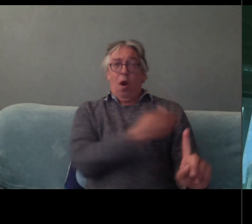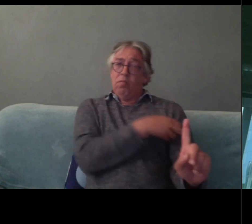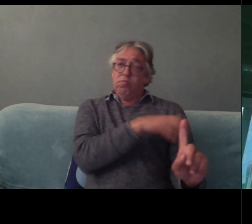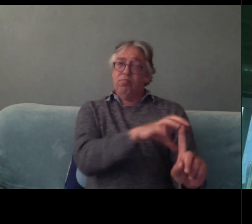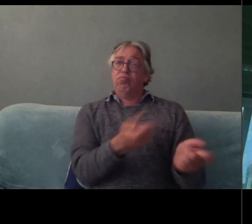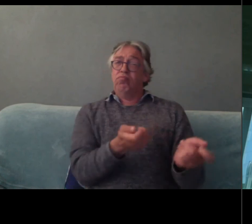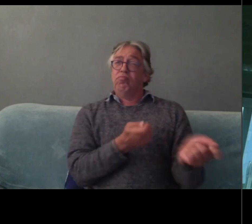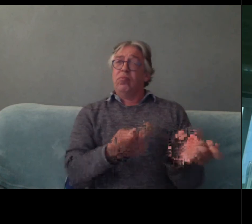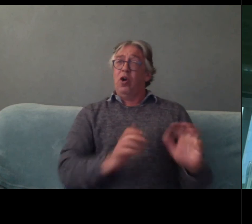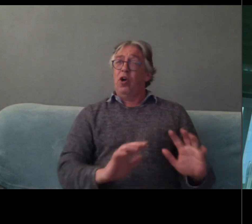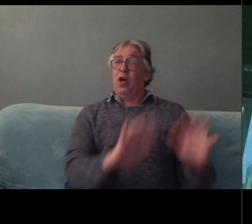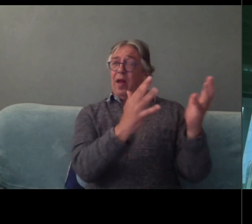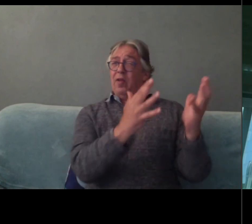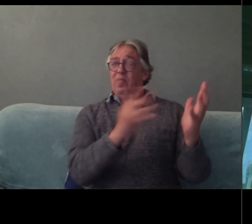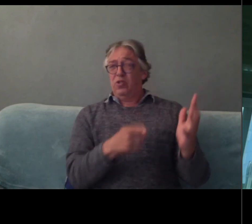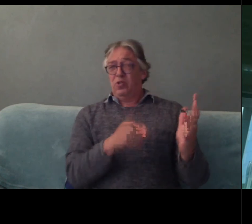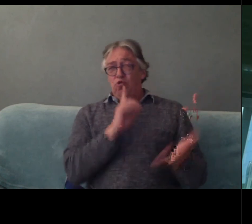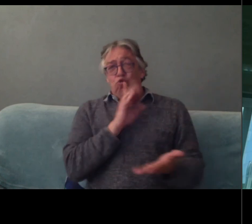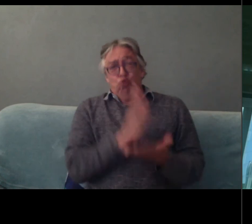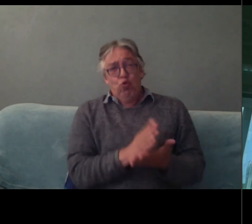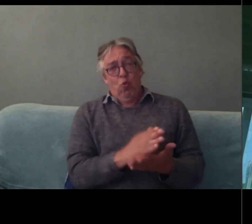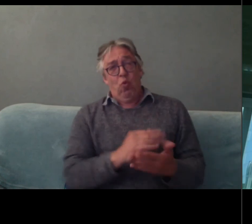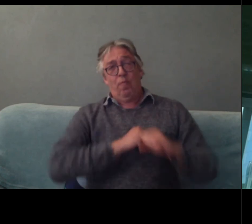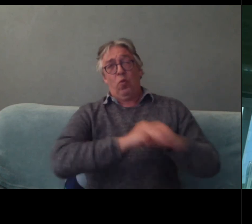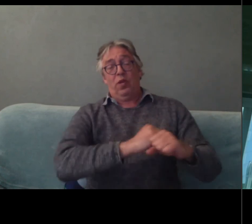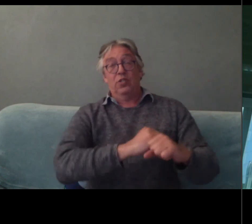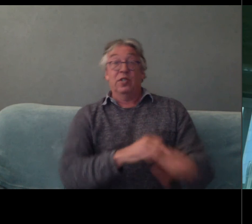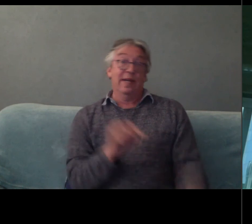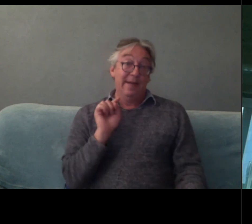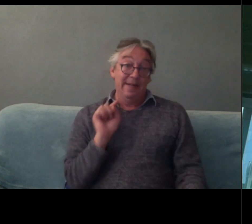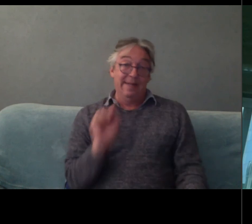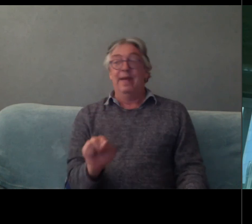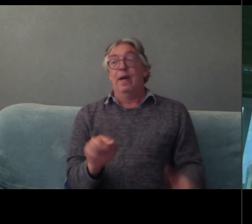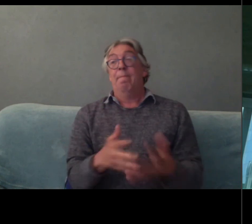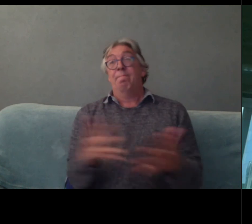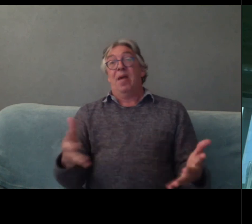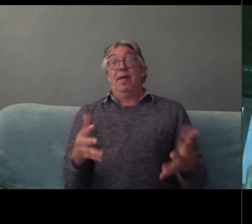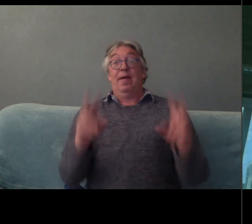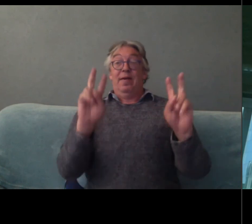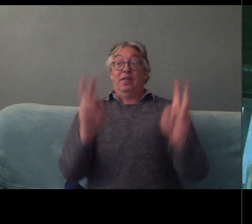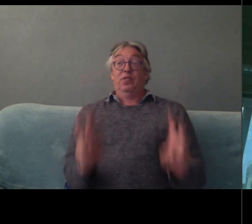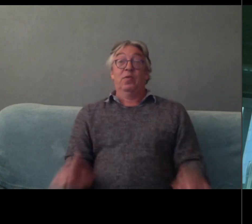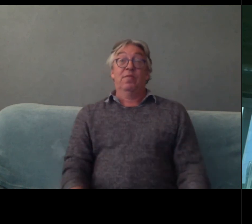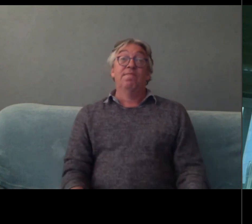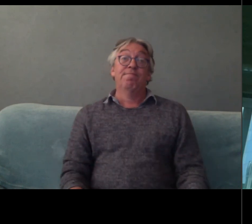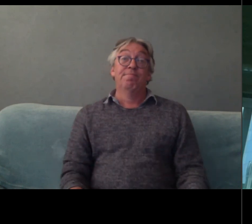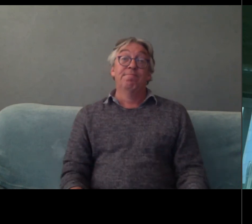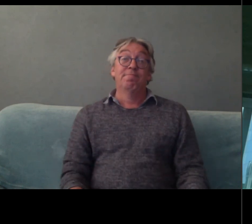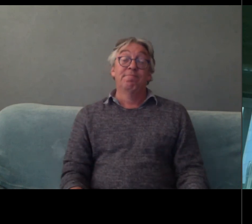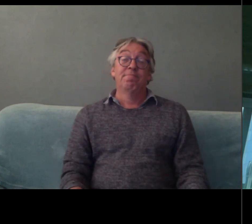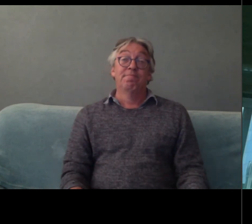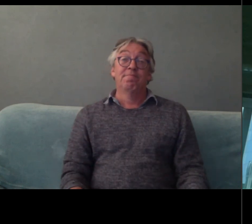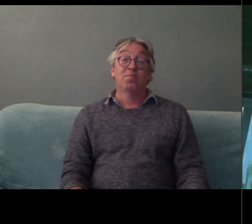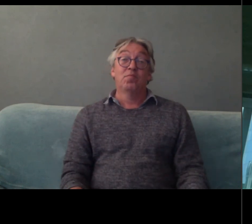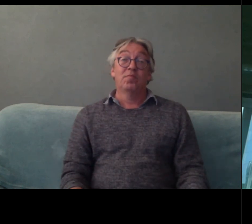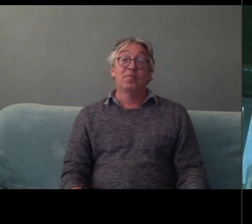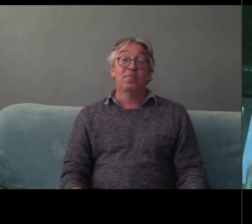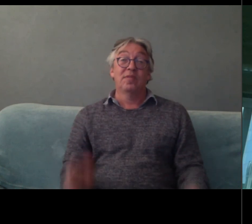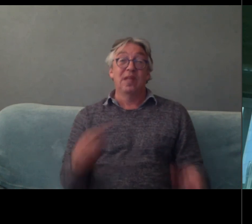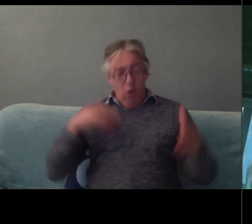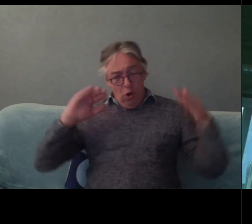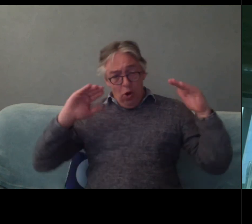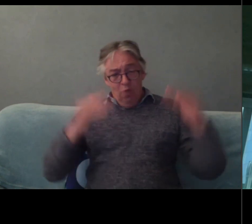self-protection. This is exactly one of the issues when I speak about the social scheme based on the protection need to be